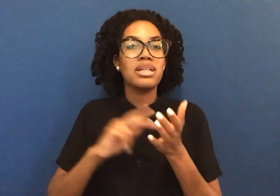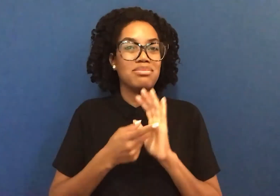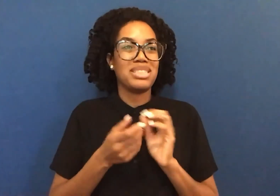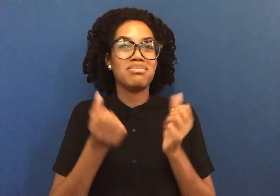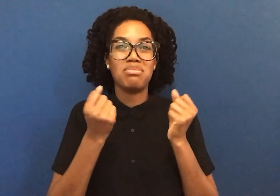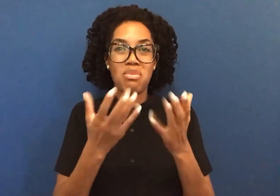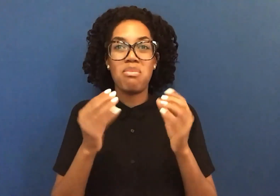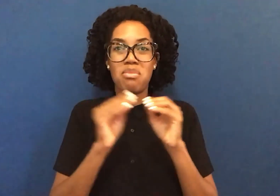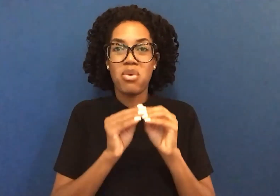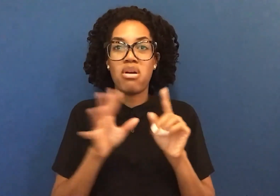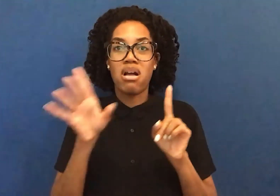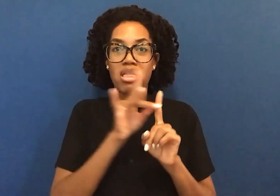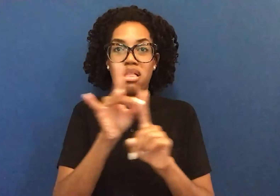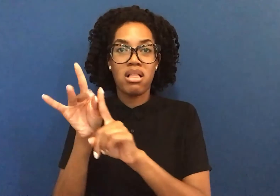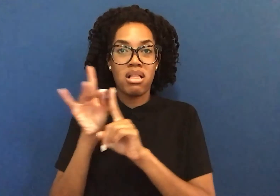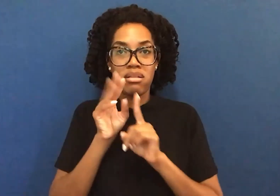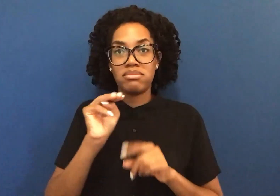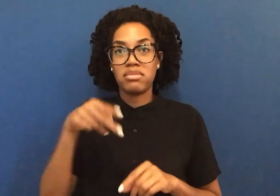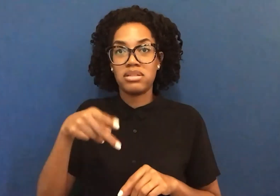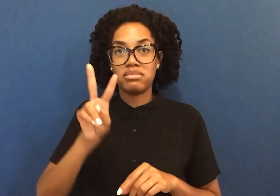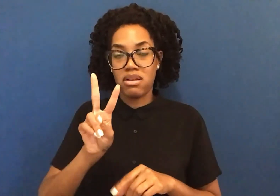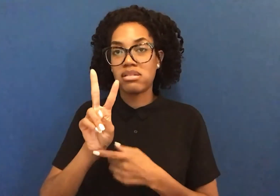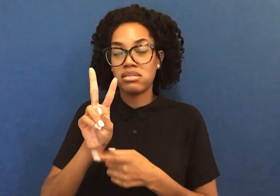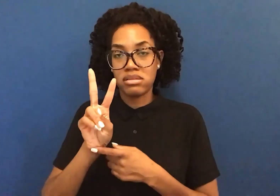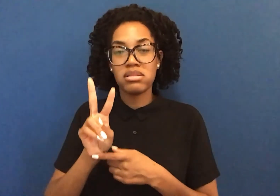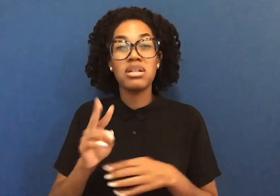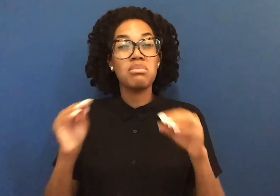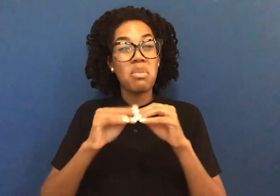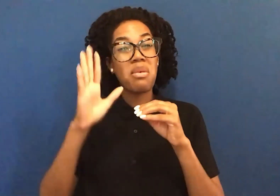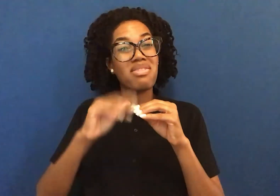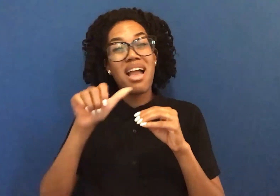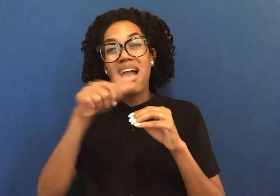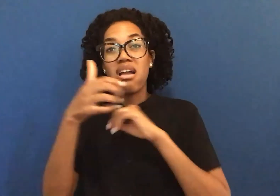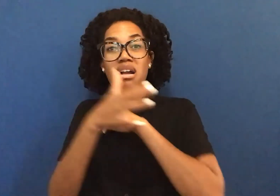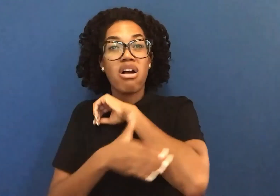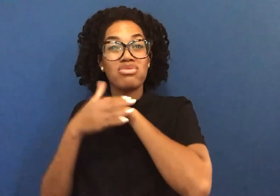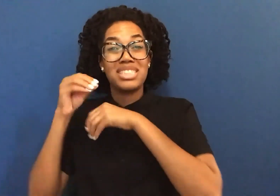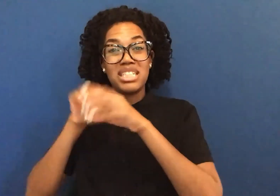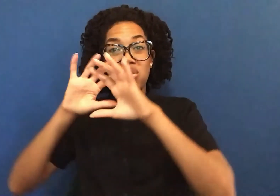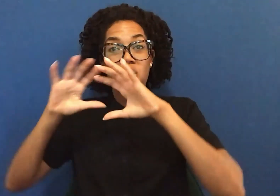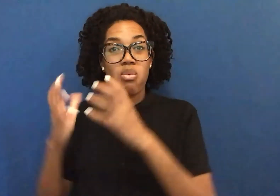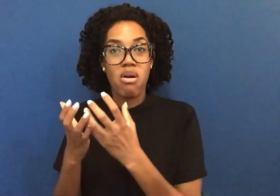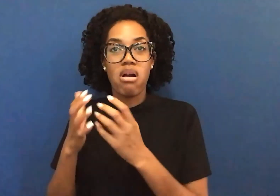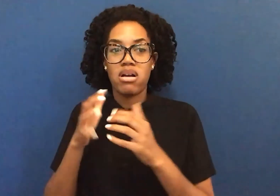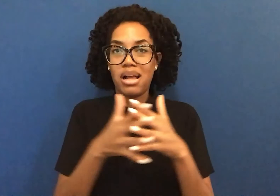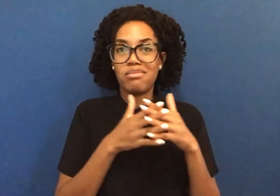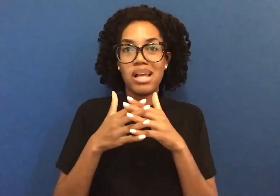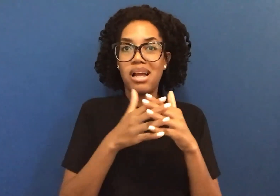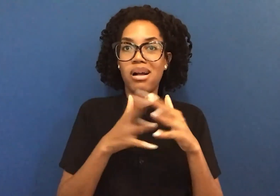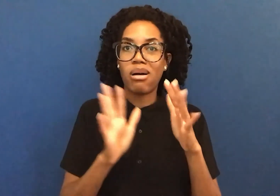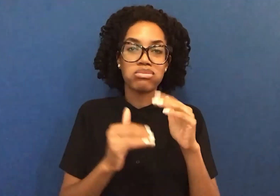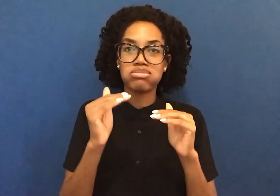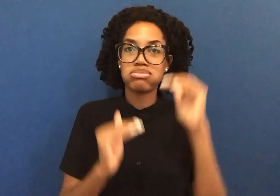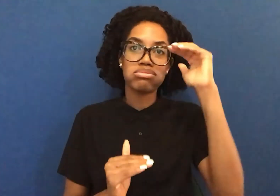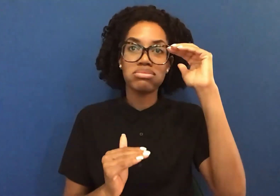global cases, more than any other country in the world. These individuals are overwhelmingly gay and bisexual men, and they're disproportionately